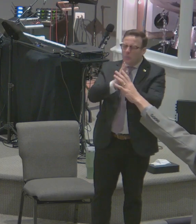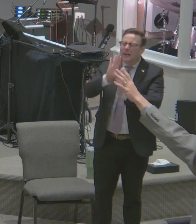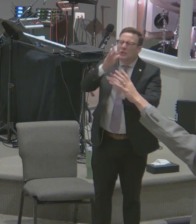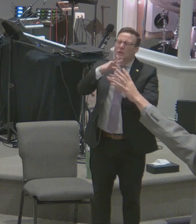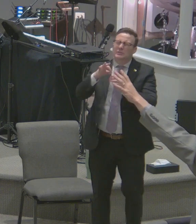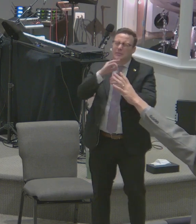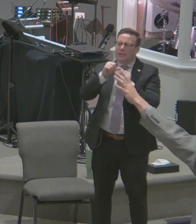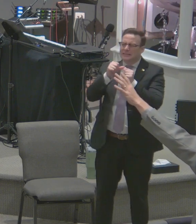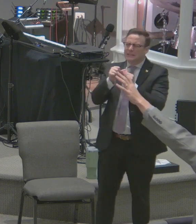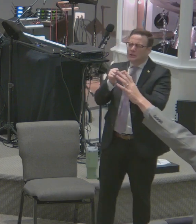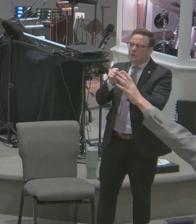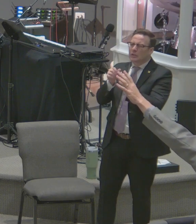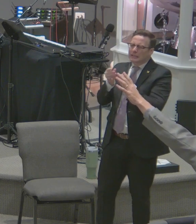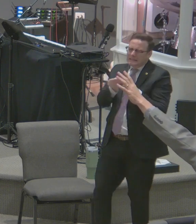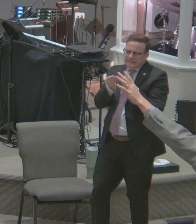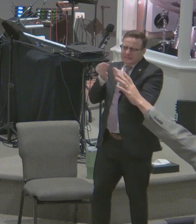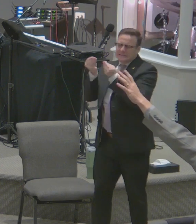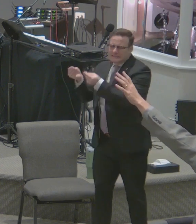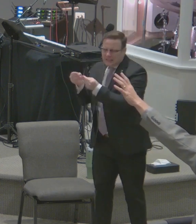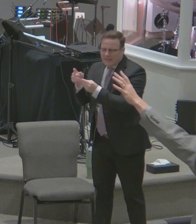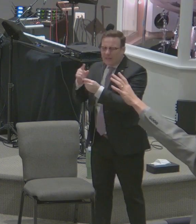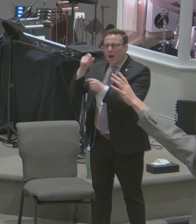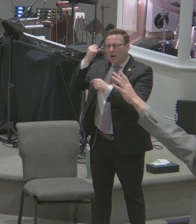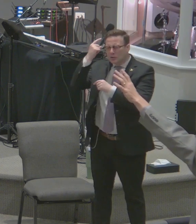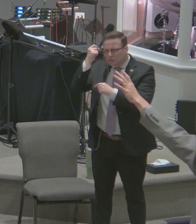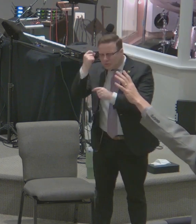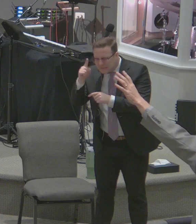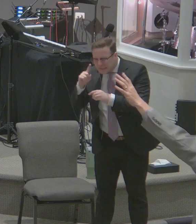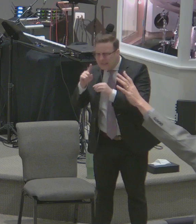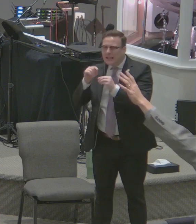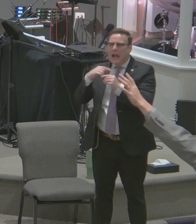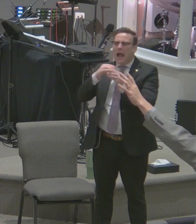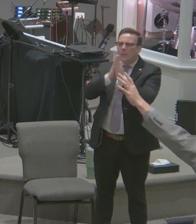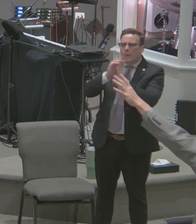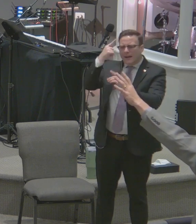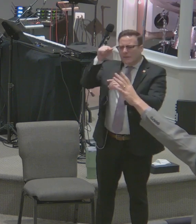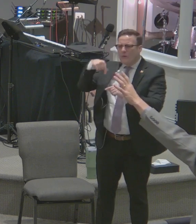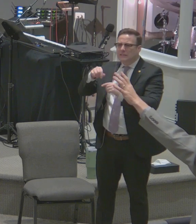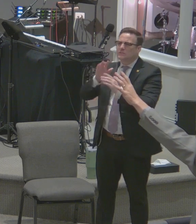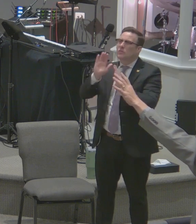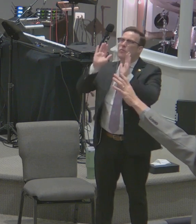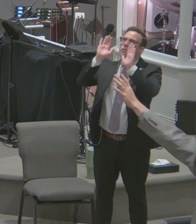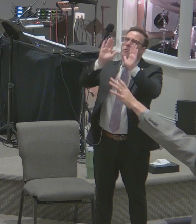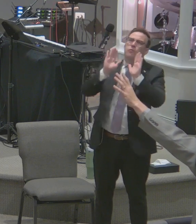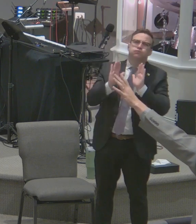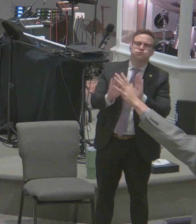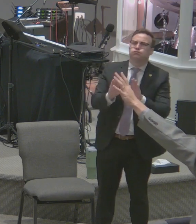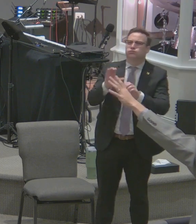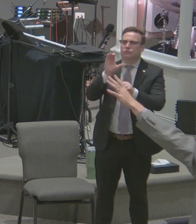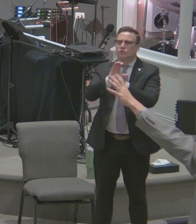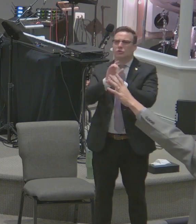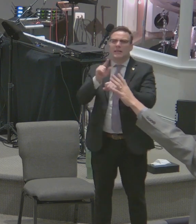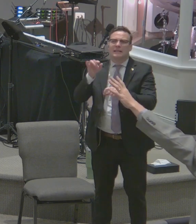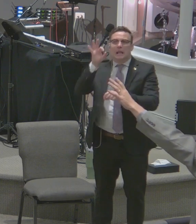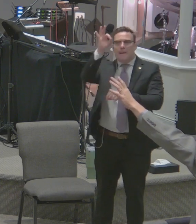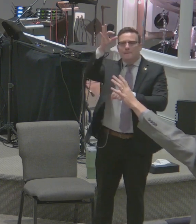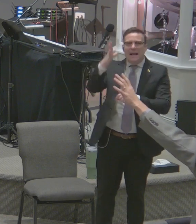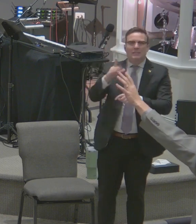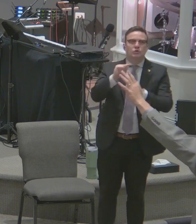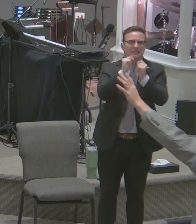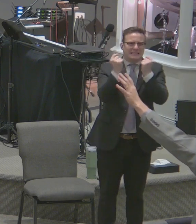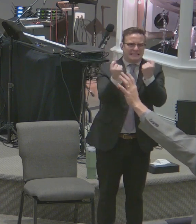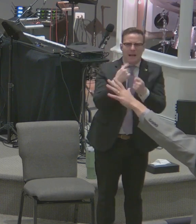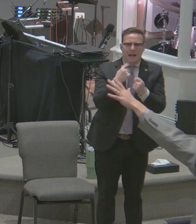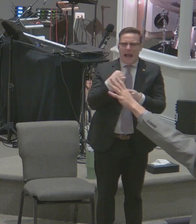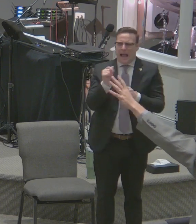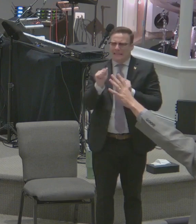In the name of Jesus, God, I pray right now over this awesome, this pastoral team, Lord, that